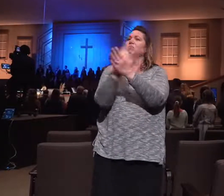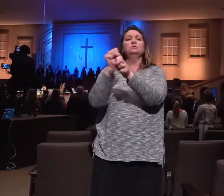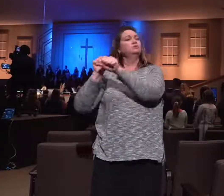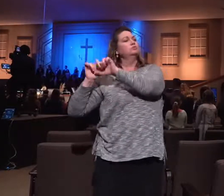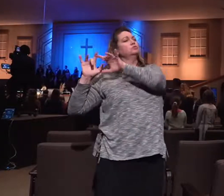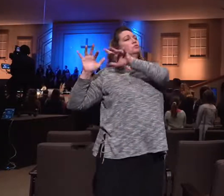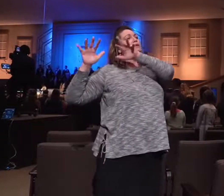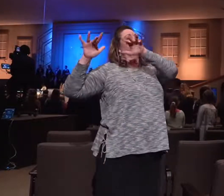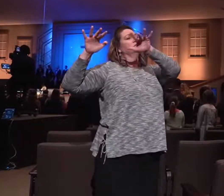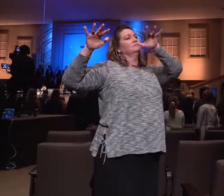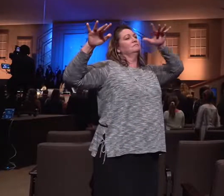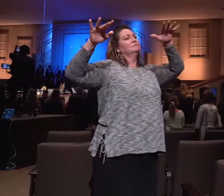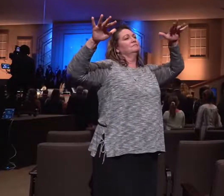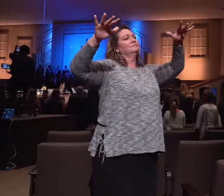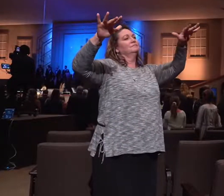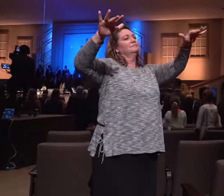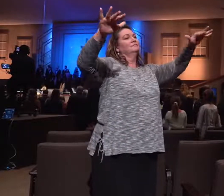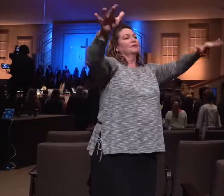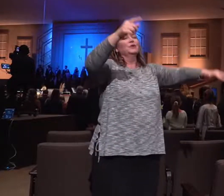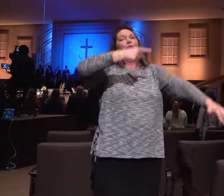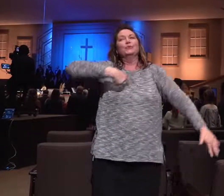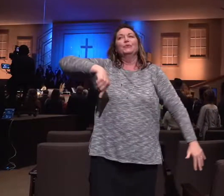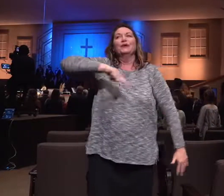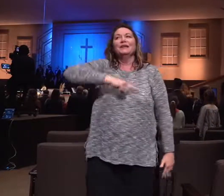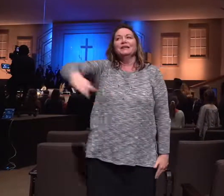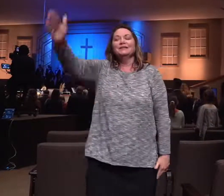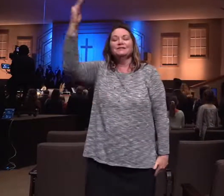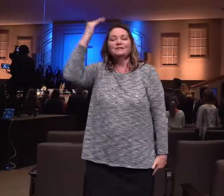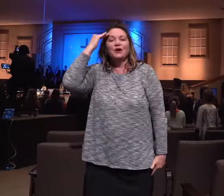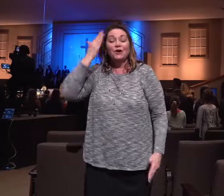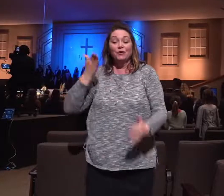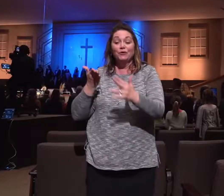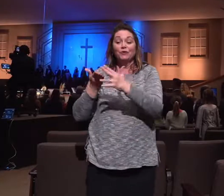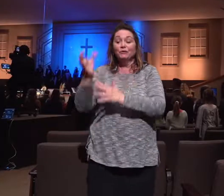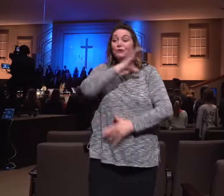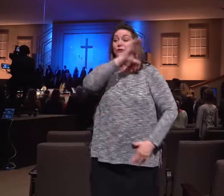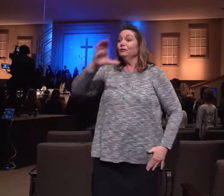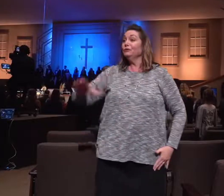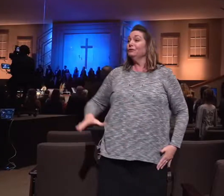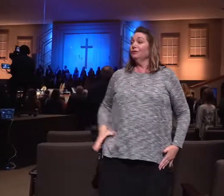prevail, for we know in Christ all things are